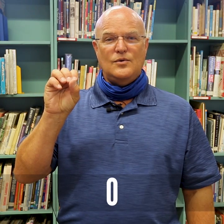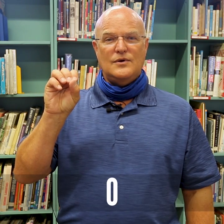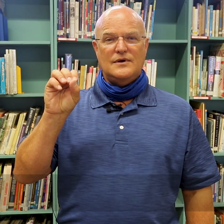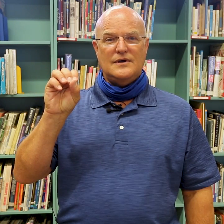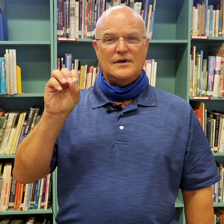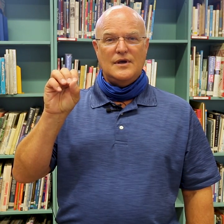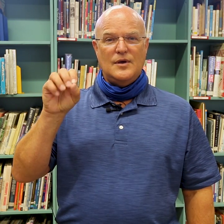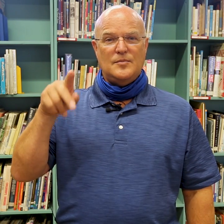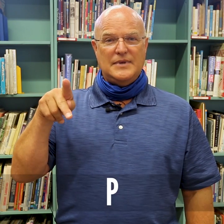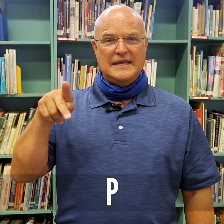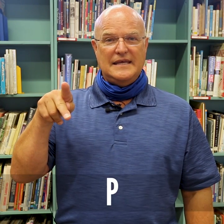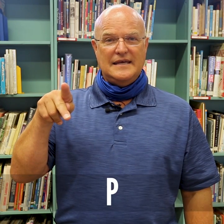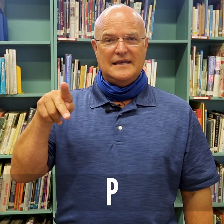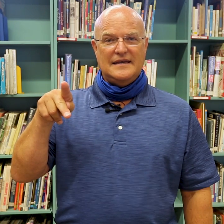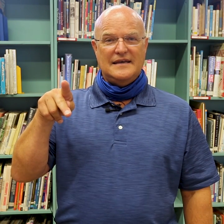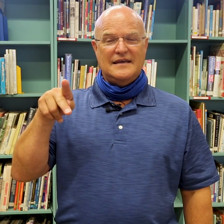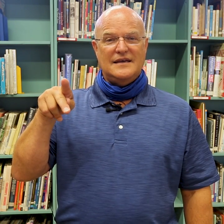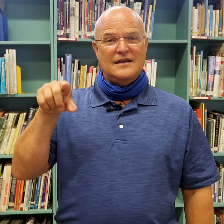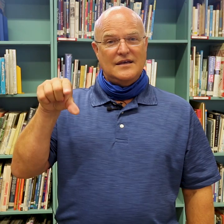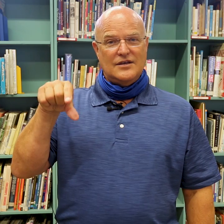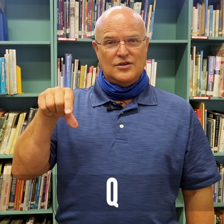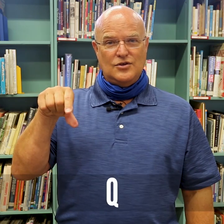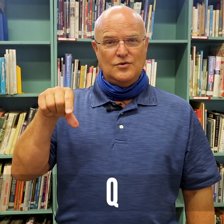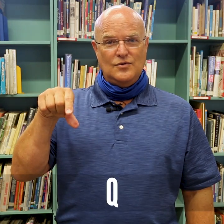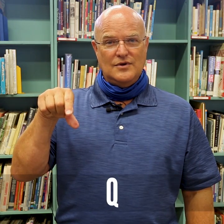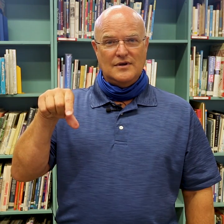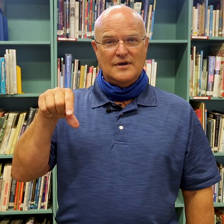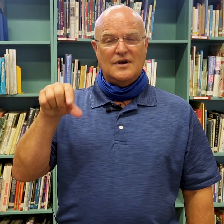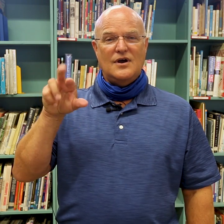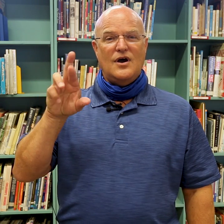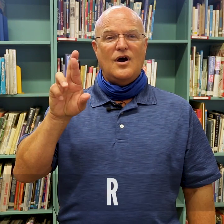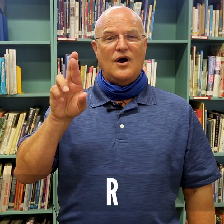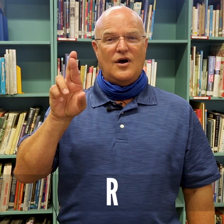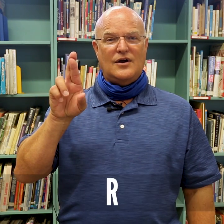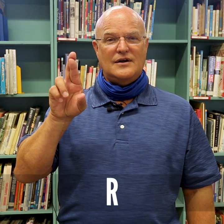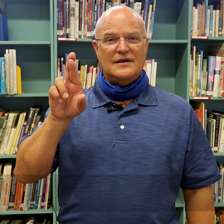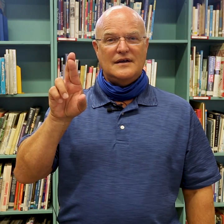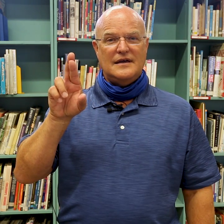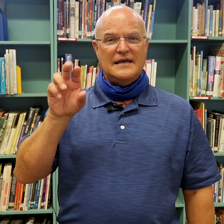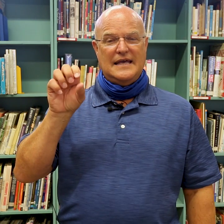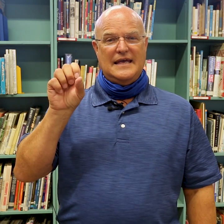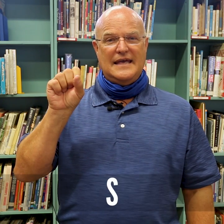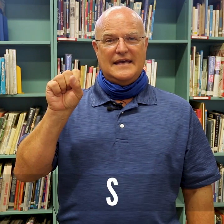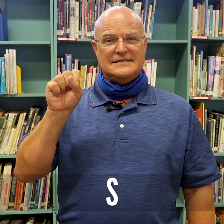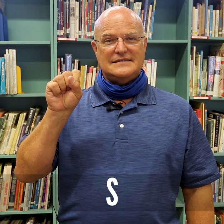P Q R S